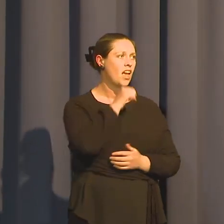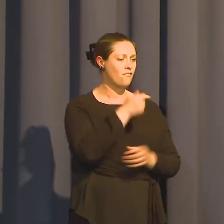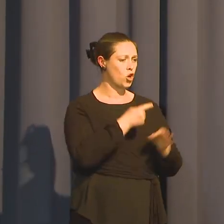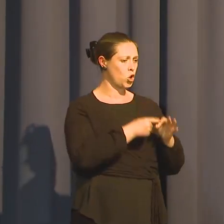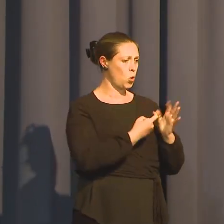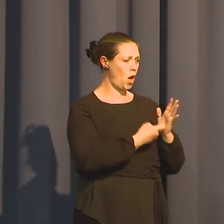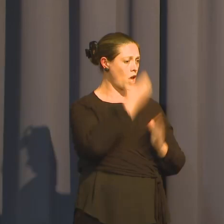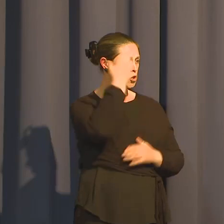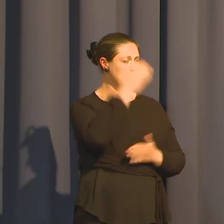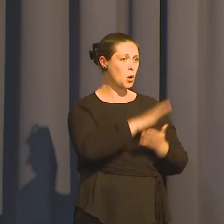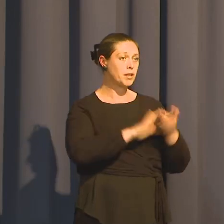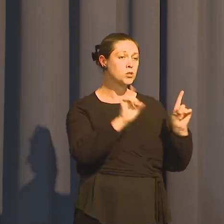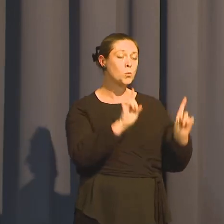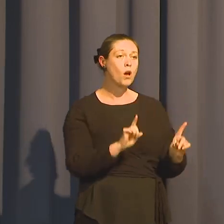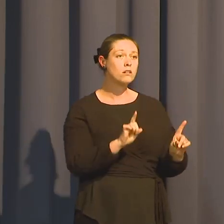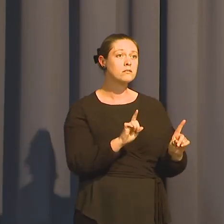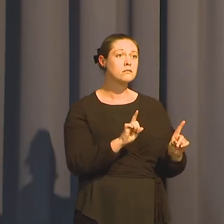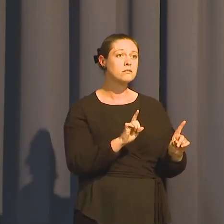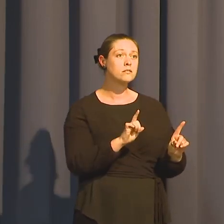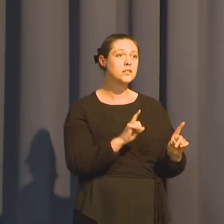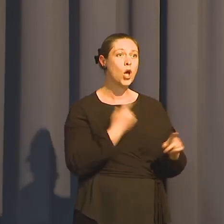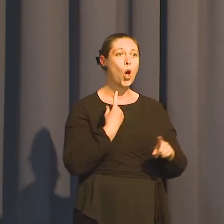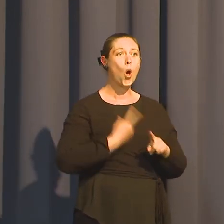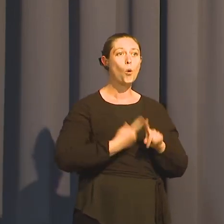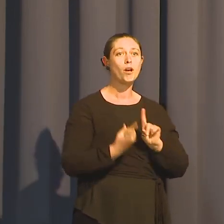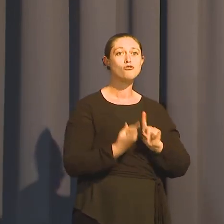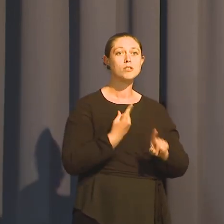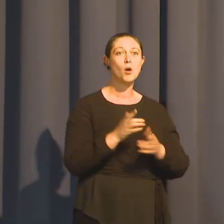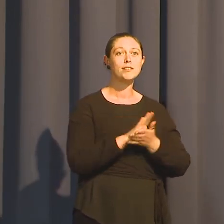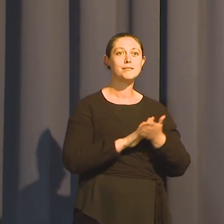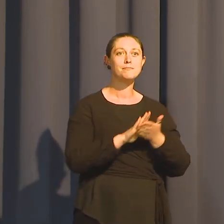stands for, quite simply, quick response.